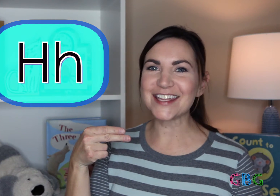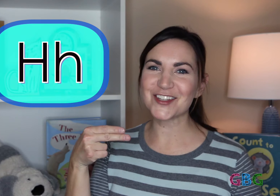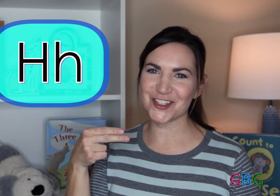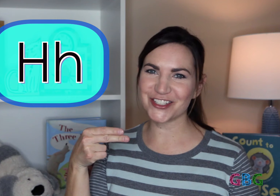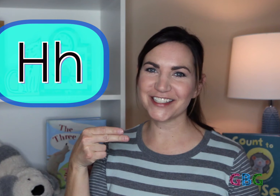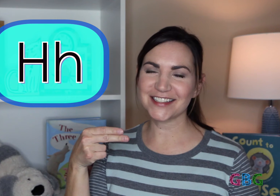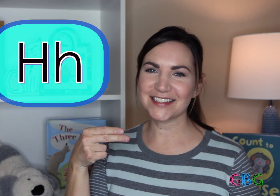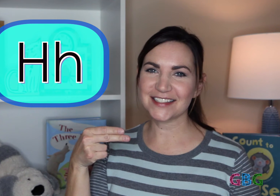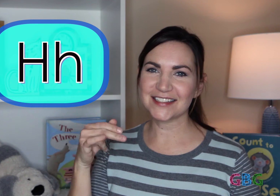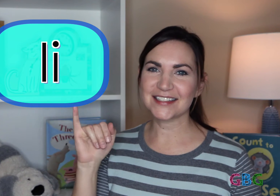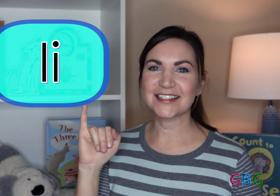H,